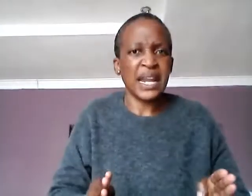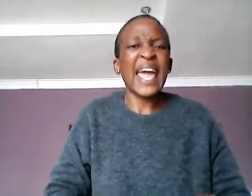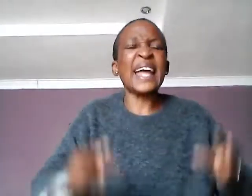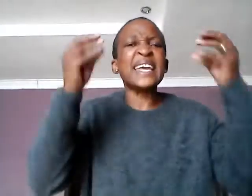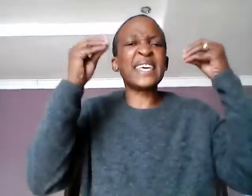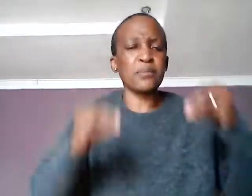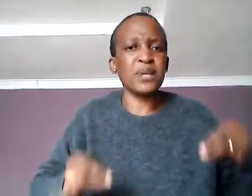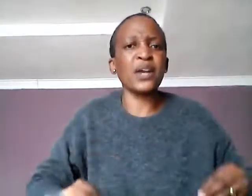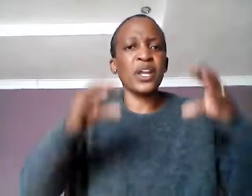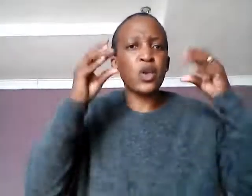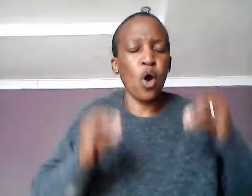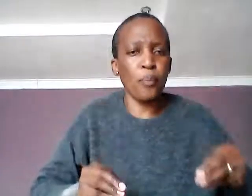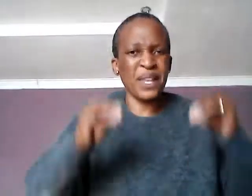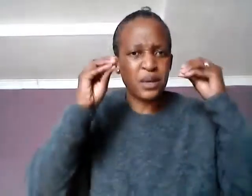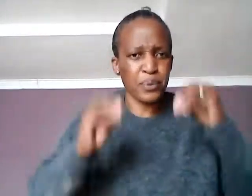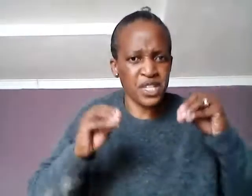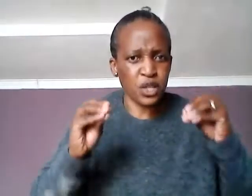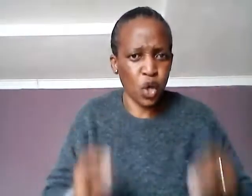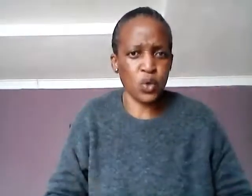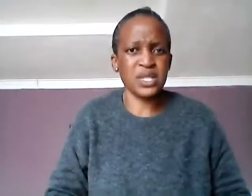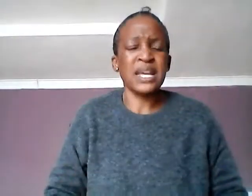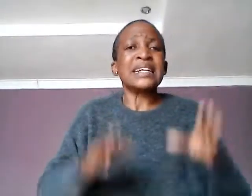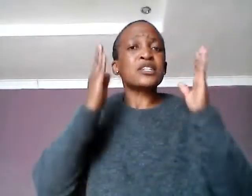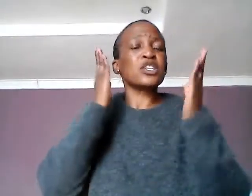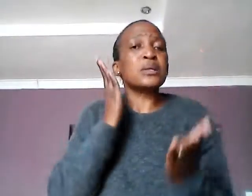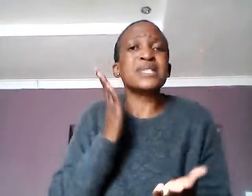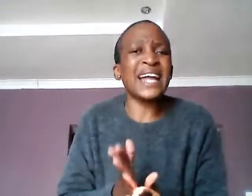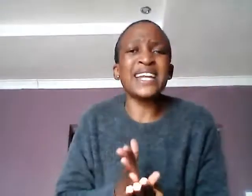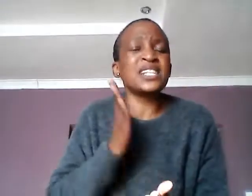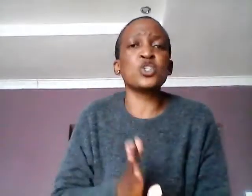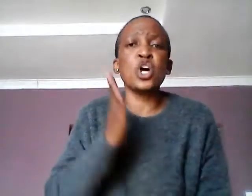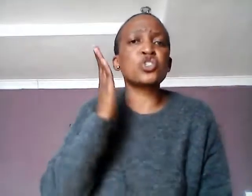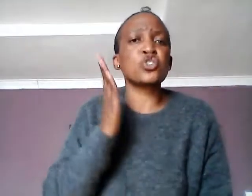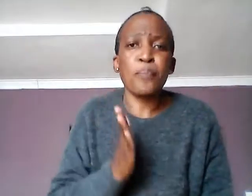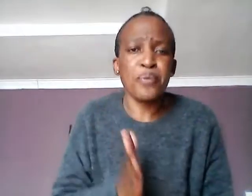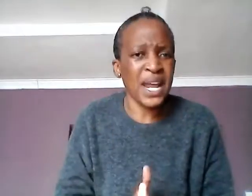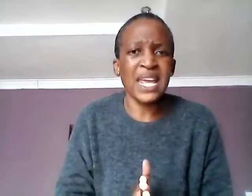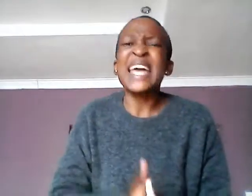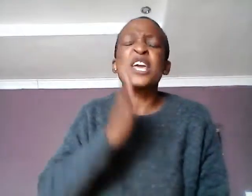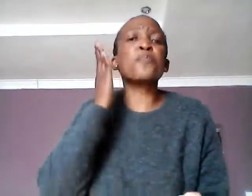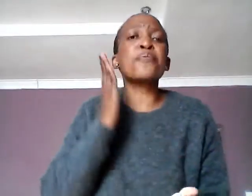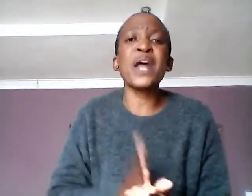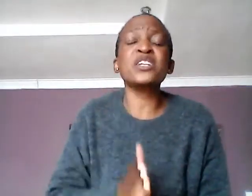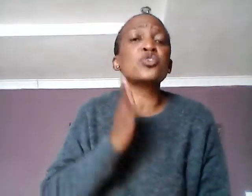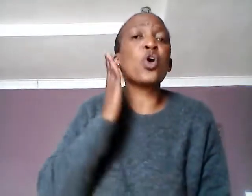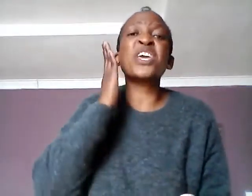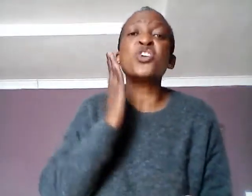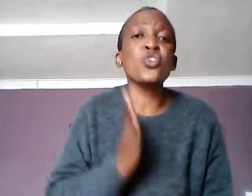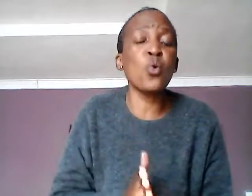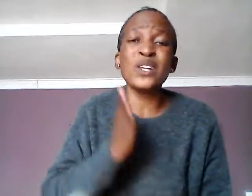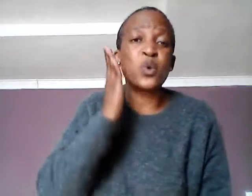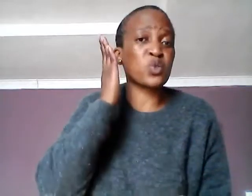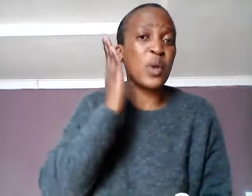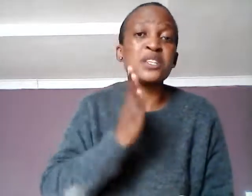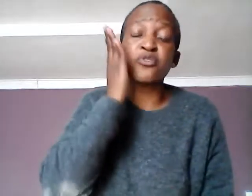And he came down and he opened the prison door. Daniel did not stop praying. He prayed though he knew what was waiting for